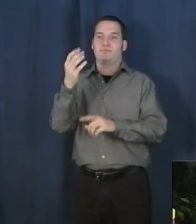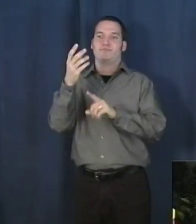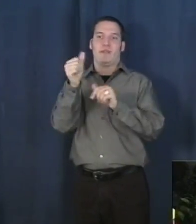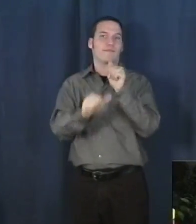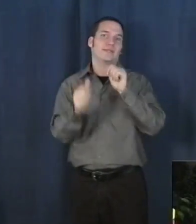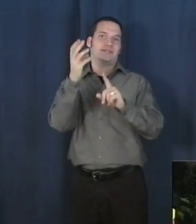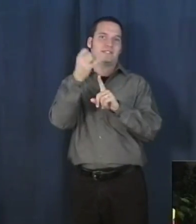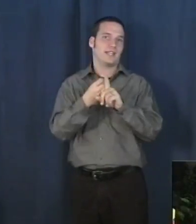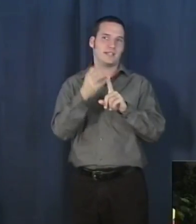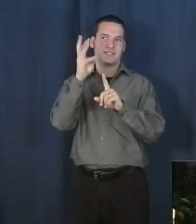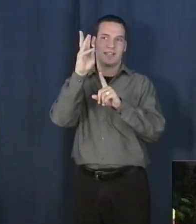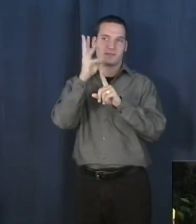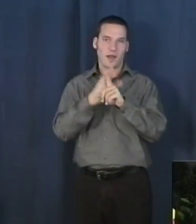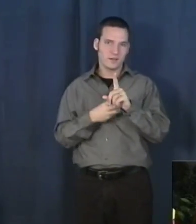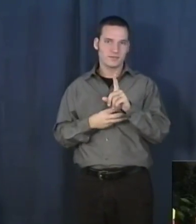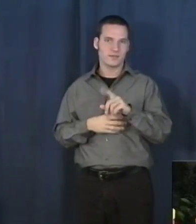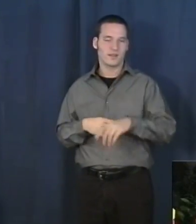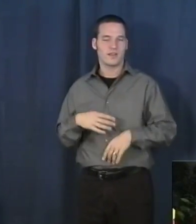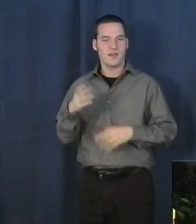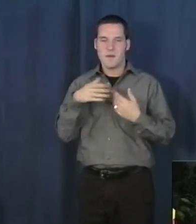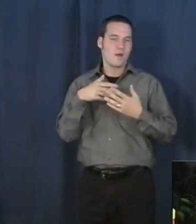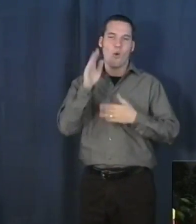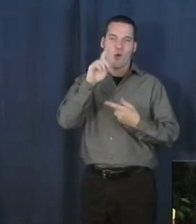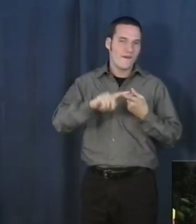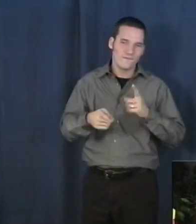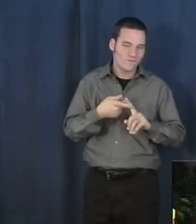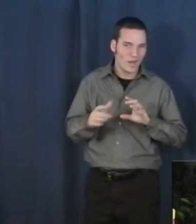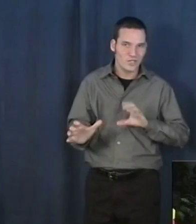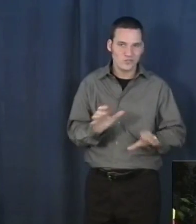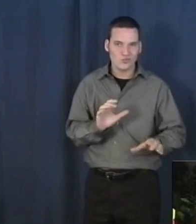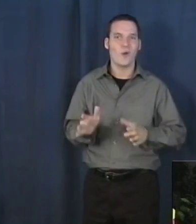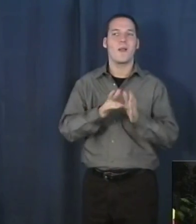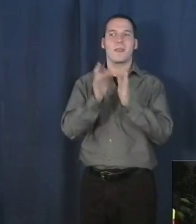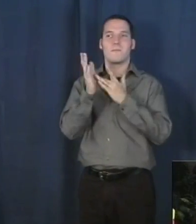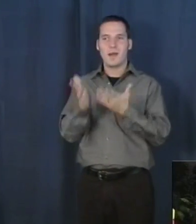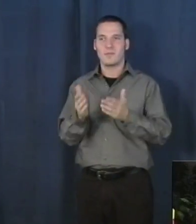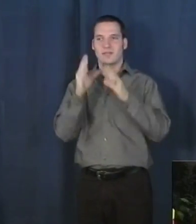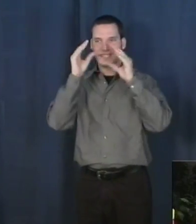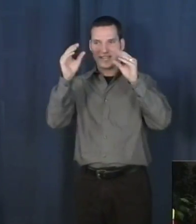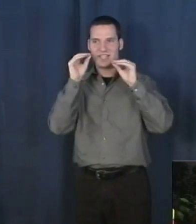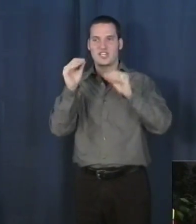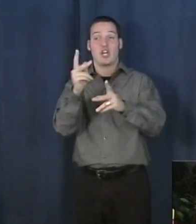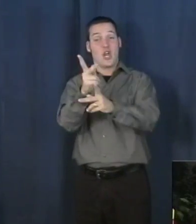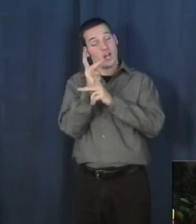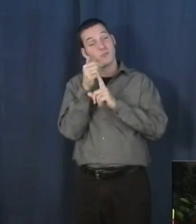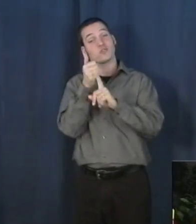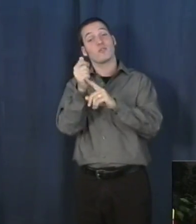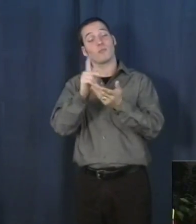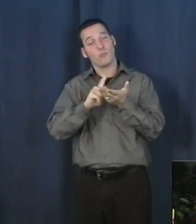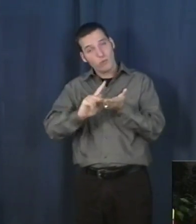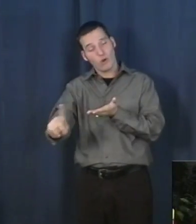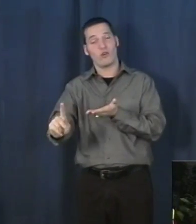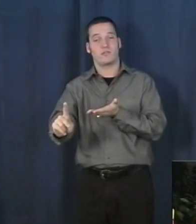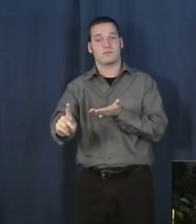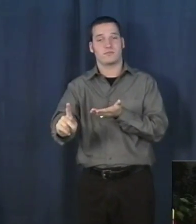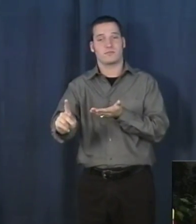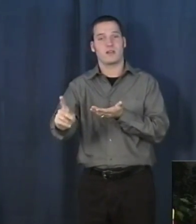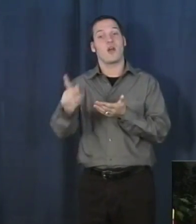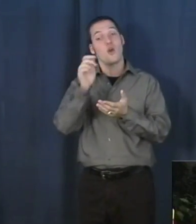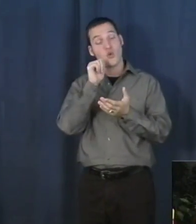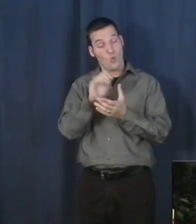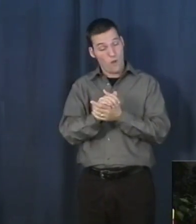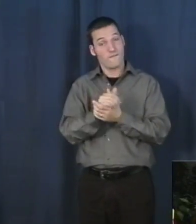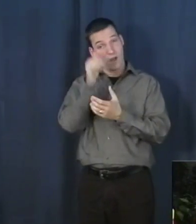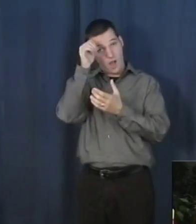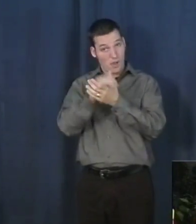carefully. Here's what you got to do. It doesn't matter what your friends are doing. Bible teaches you're to keep yourself pure,